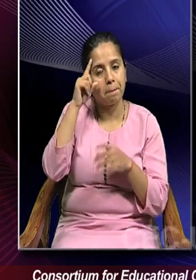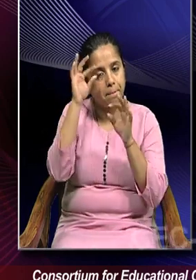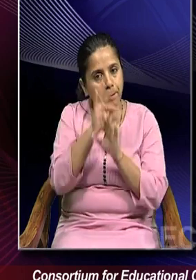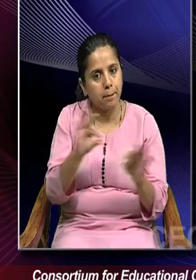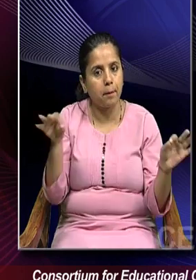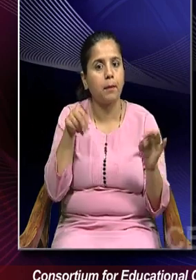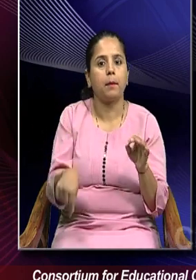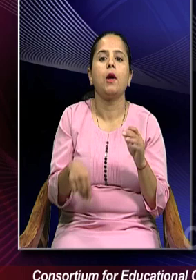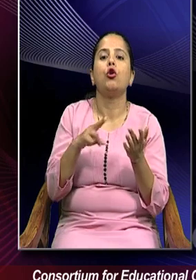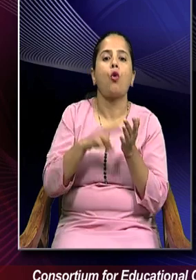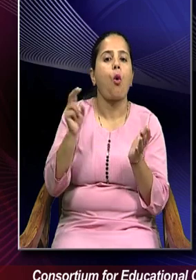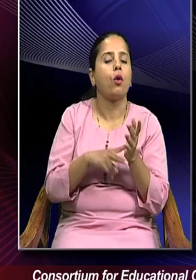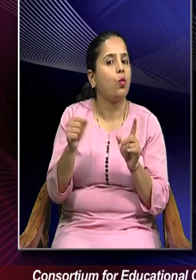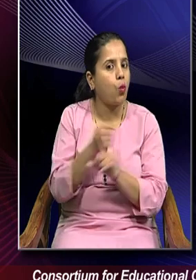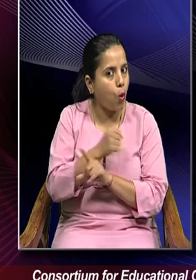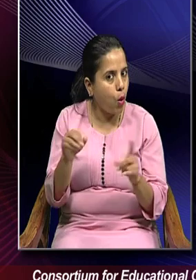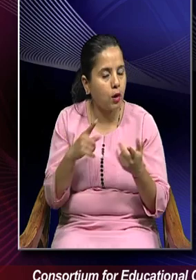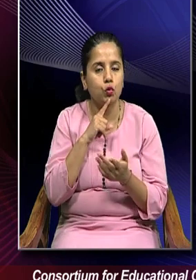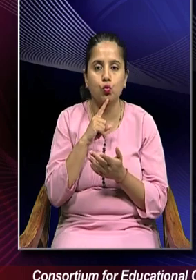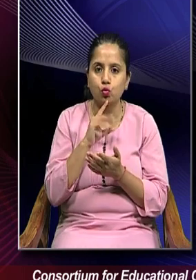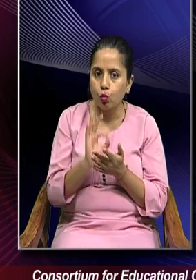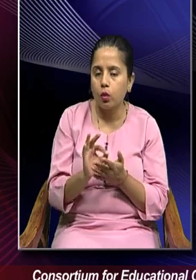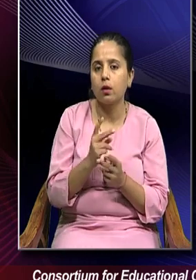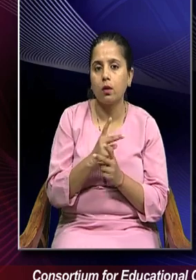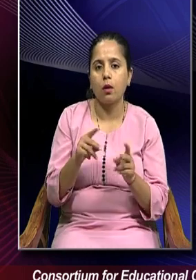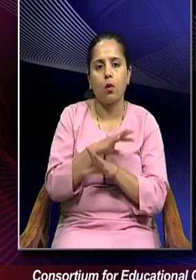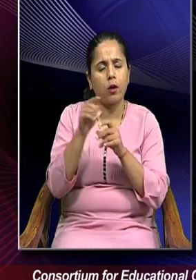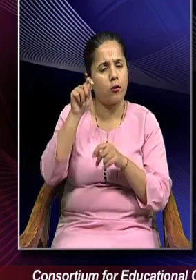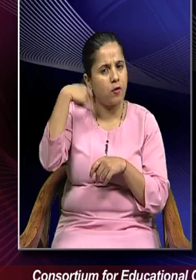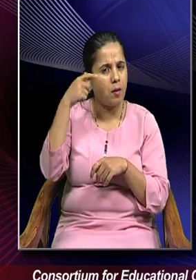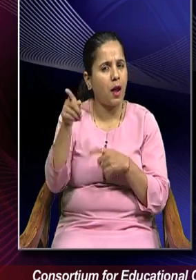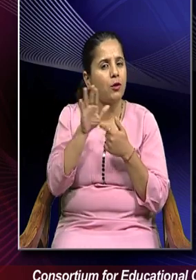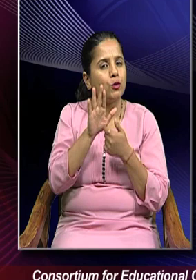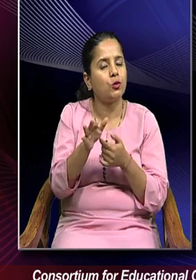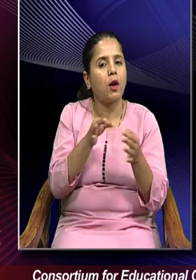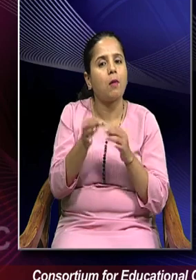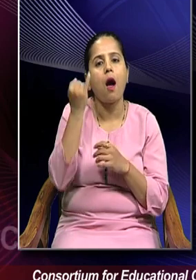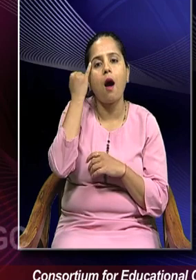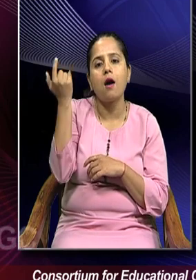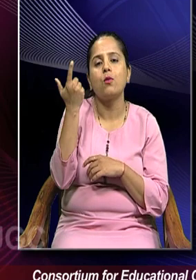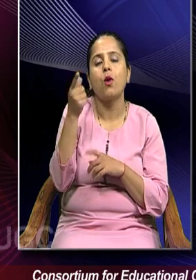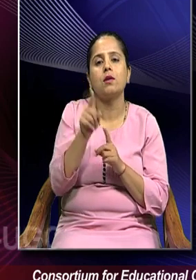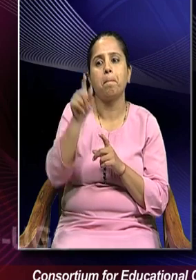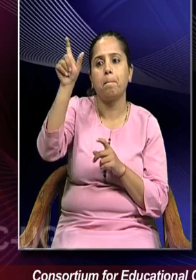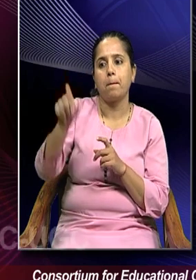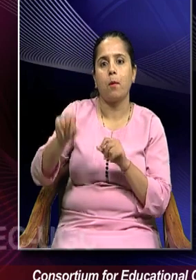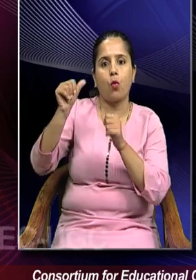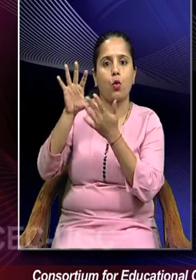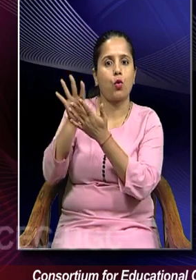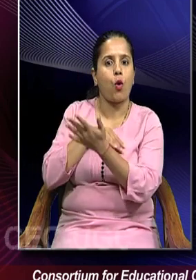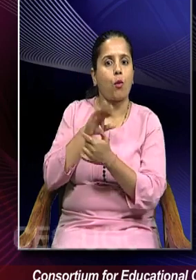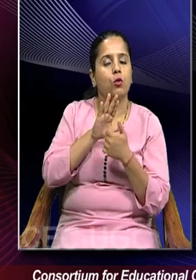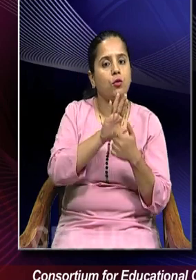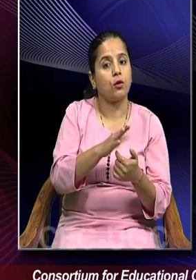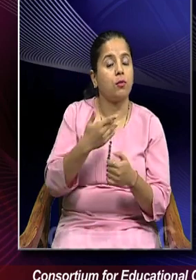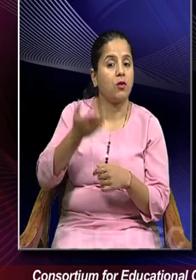and non-violence, and how such kind of films, they communicate these kinds of ideas which were there in earlier times,